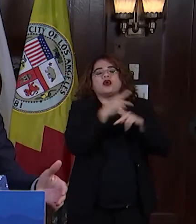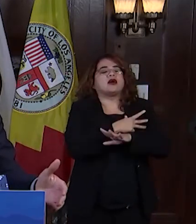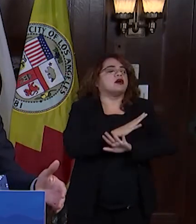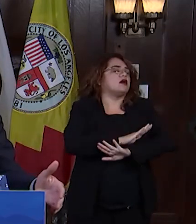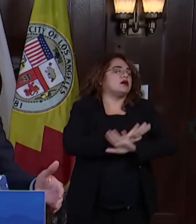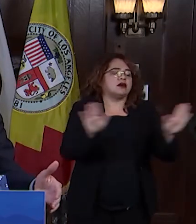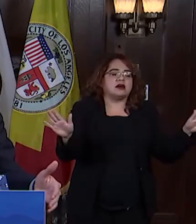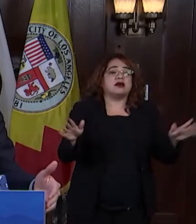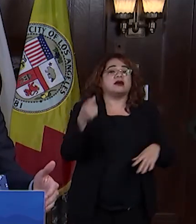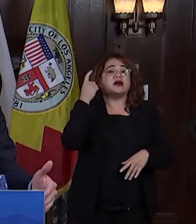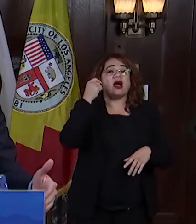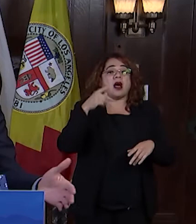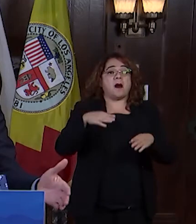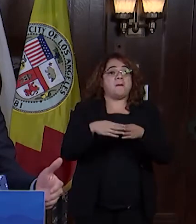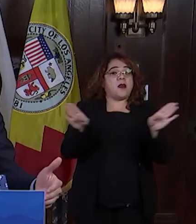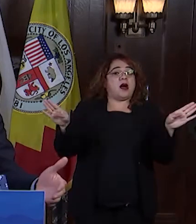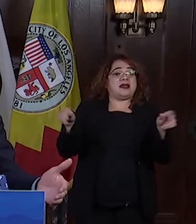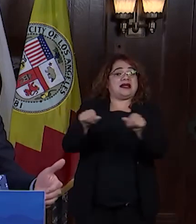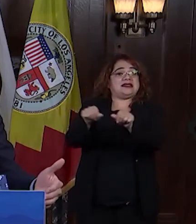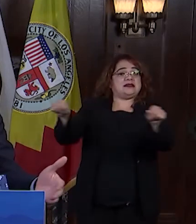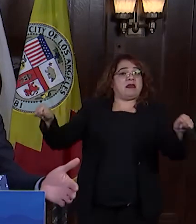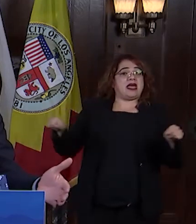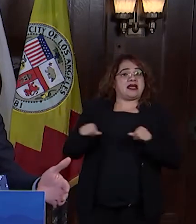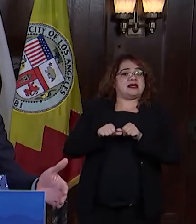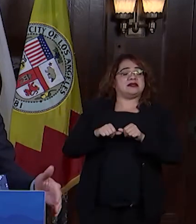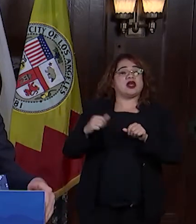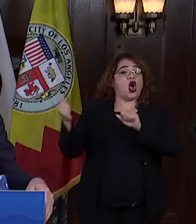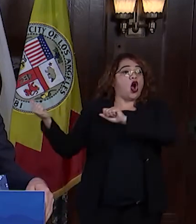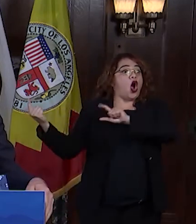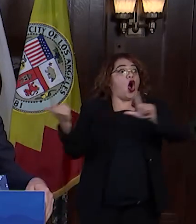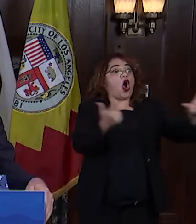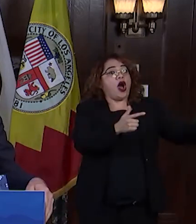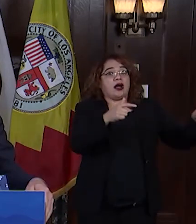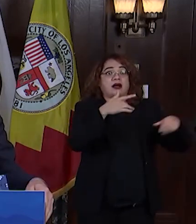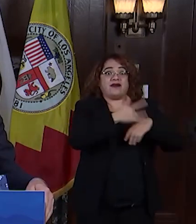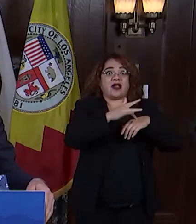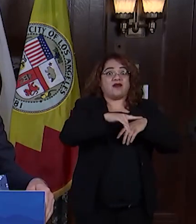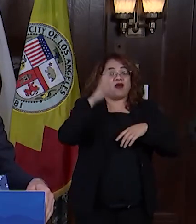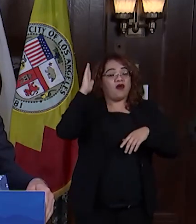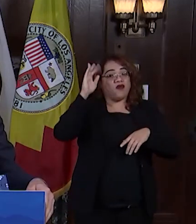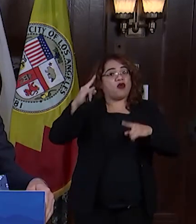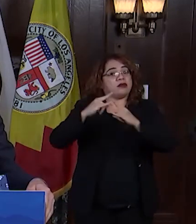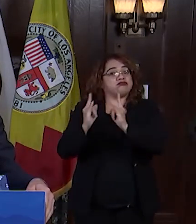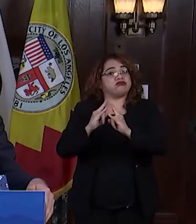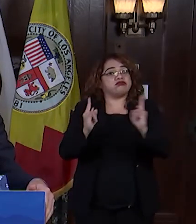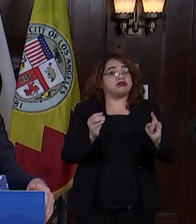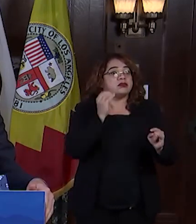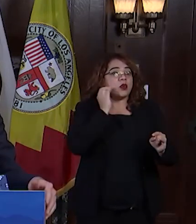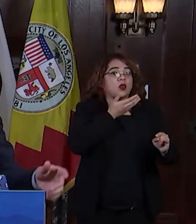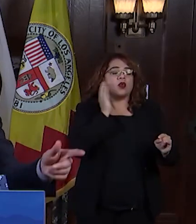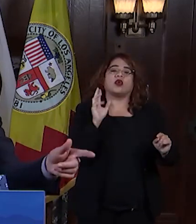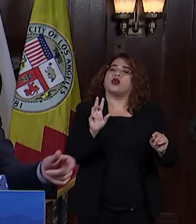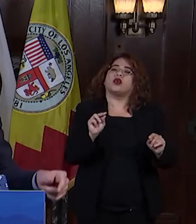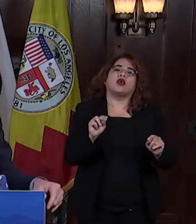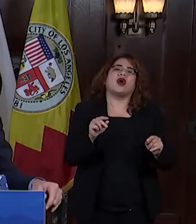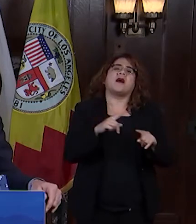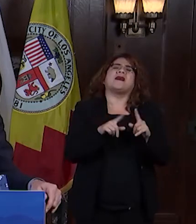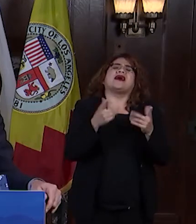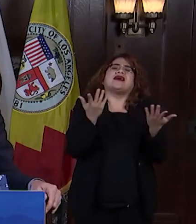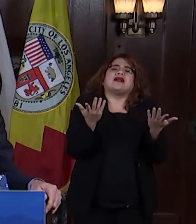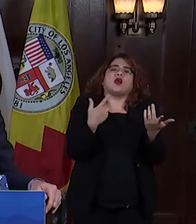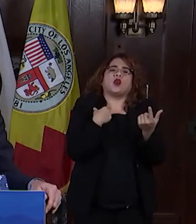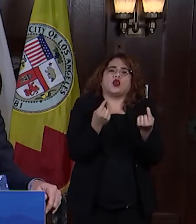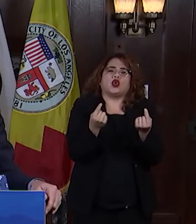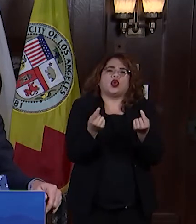not all public space can just be a place where all people can camp, but it's inhumane to tell people to move from here to there down the